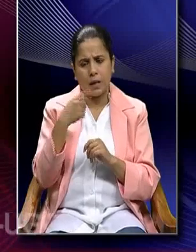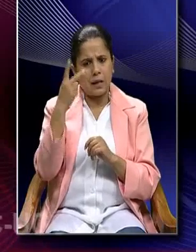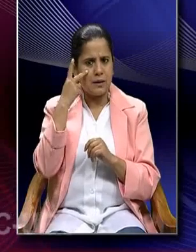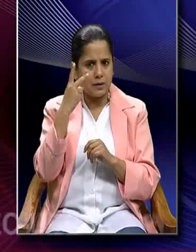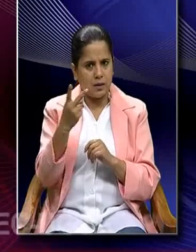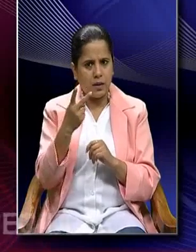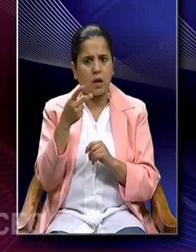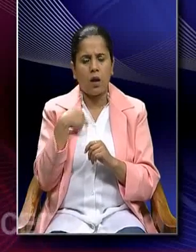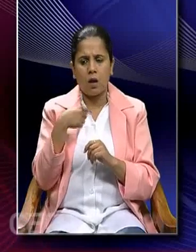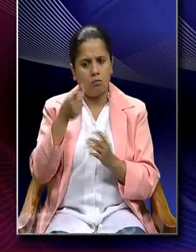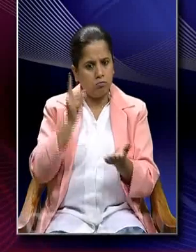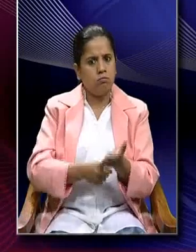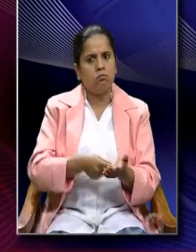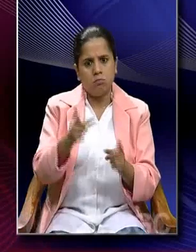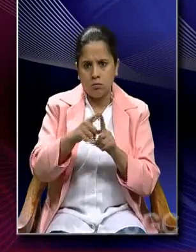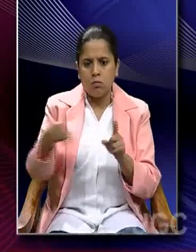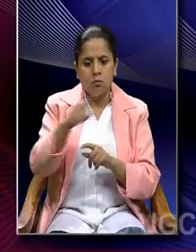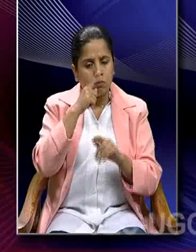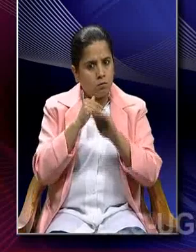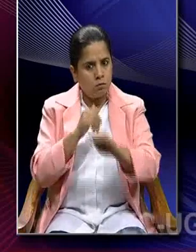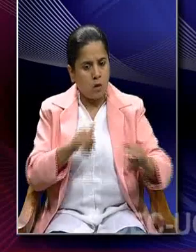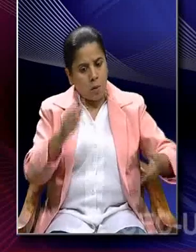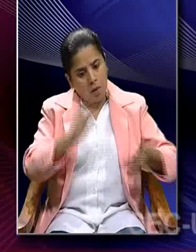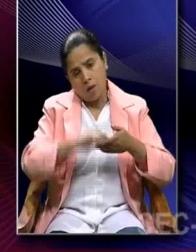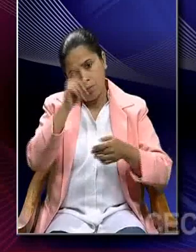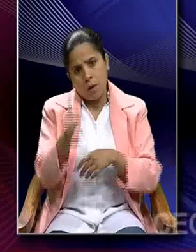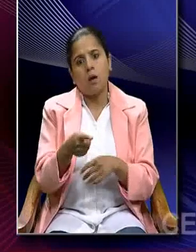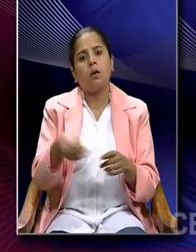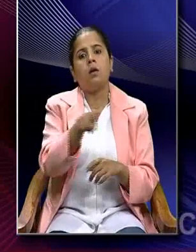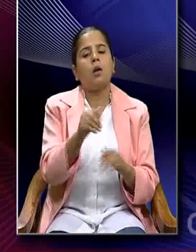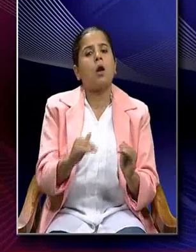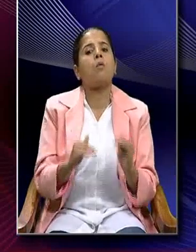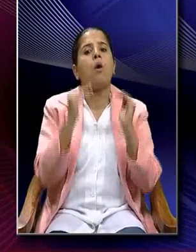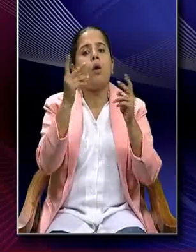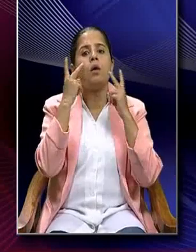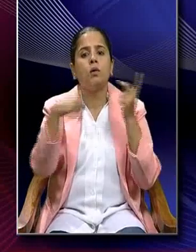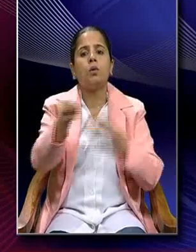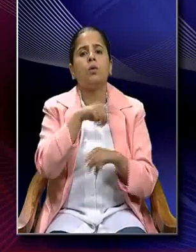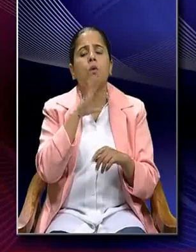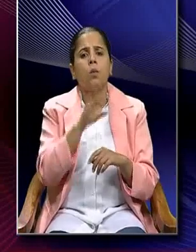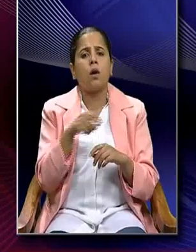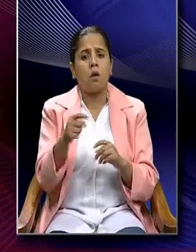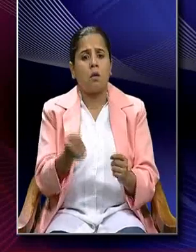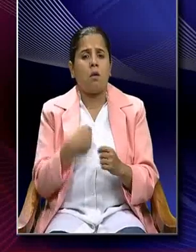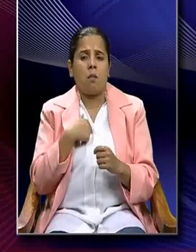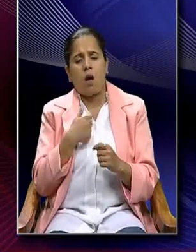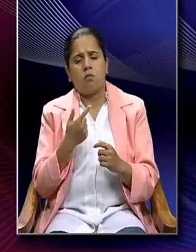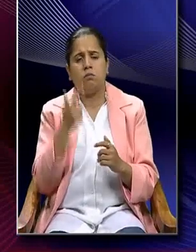of compulsion to have little girls married, it would be higher among the so-called upper